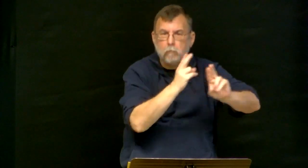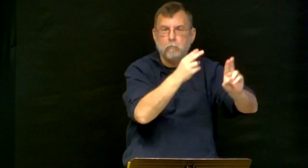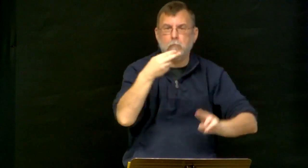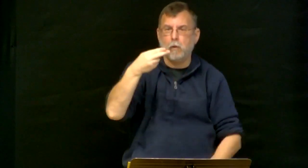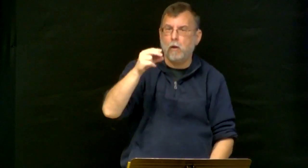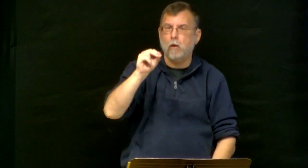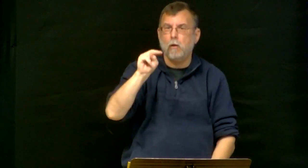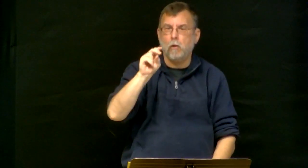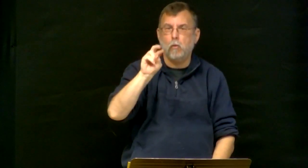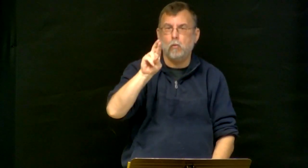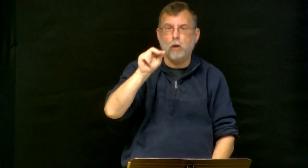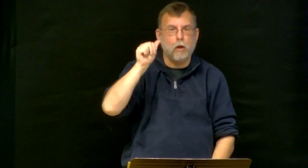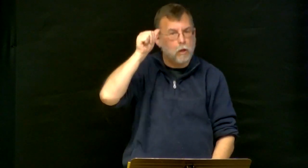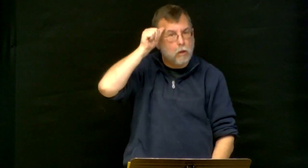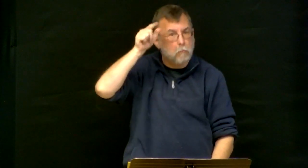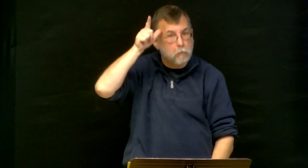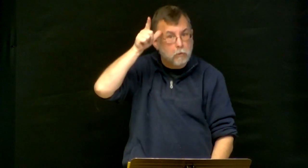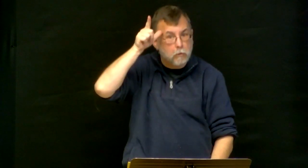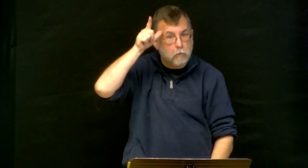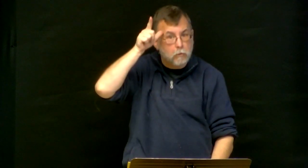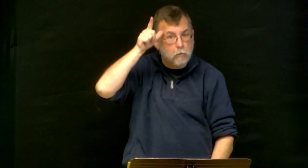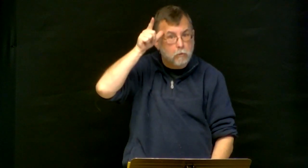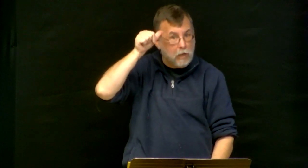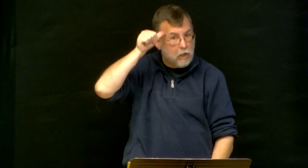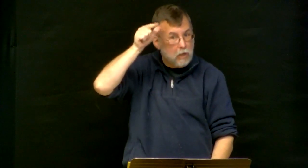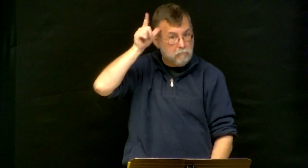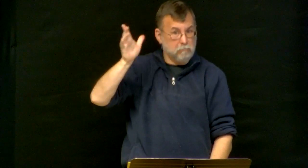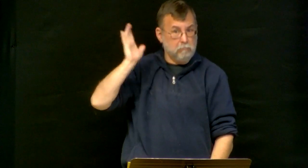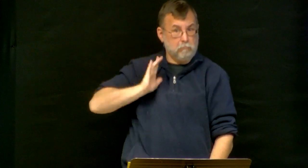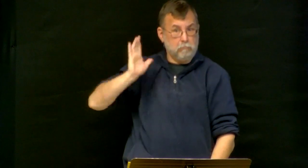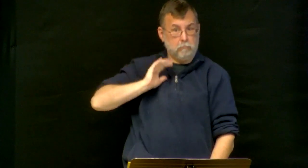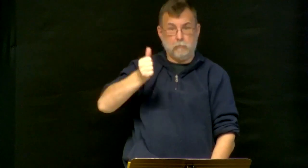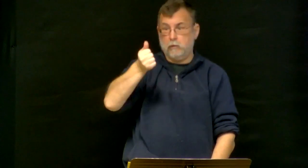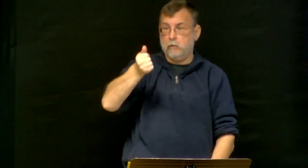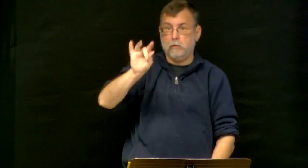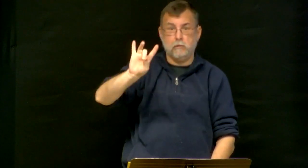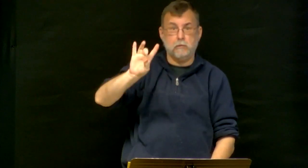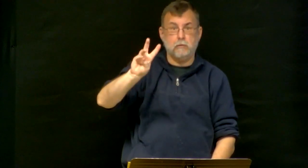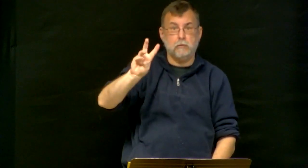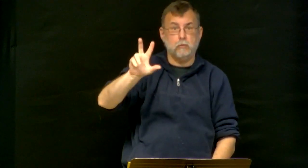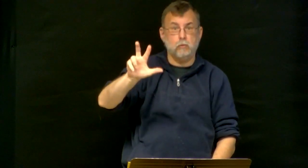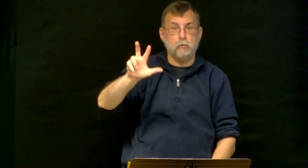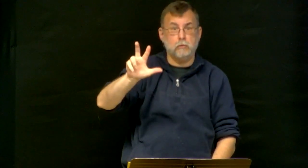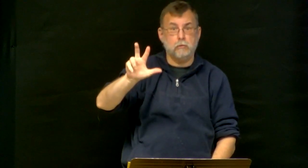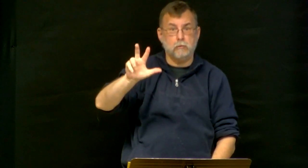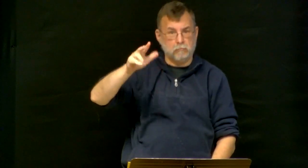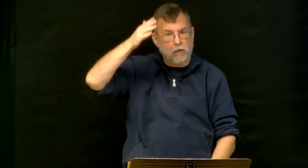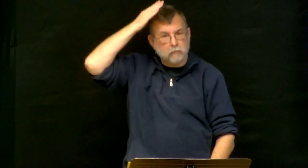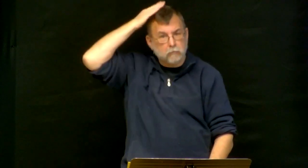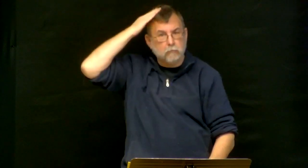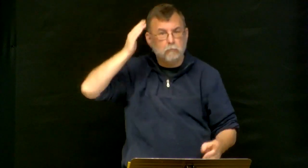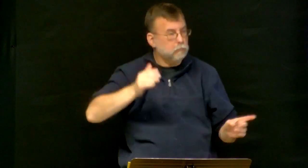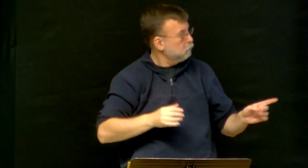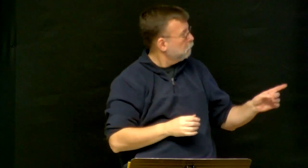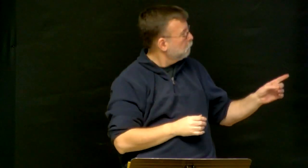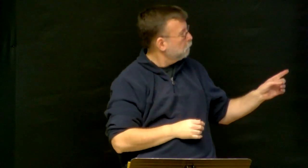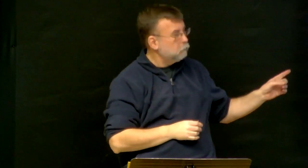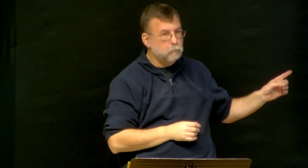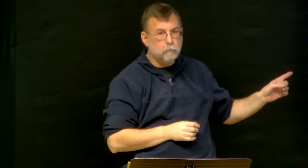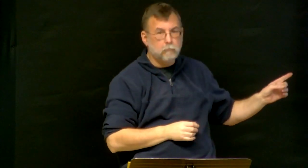Because we wanted to honor Abraham Lincoln. You know, Abraham Lincoln, 1863, that's the same